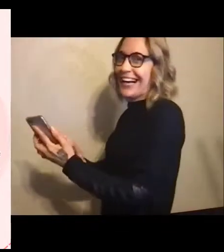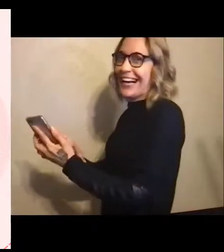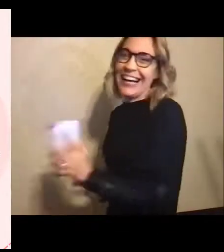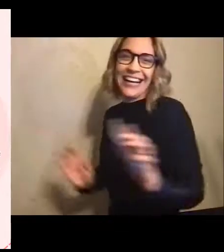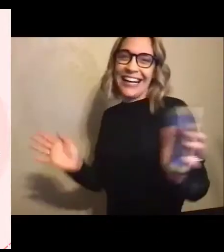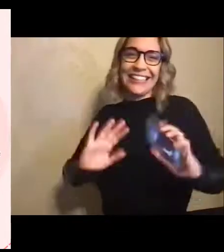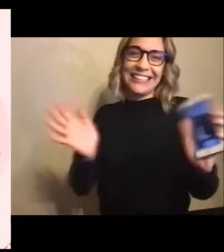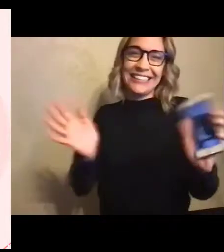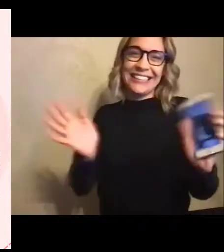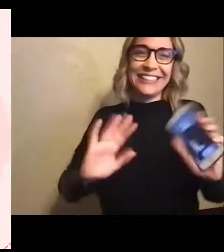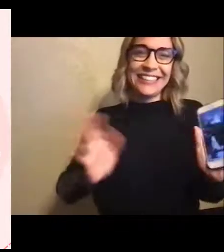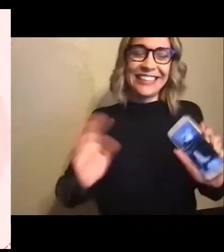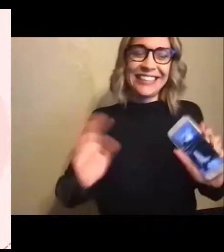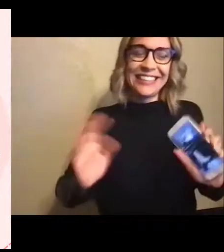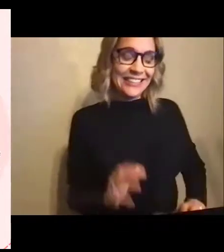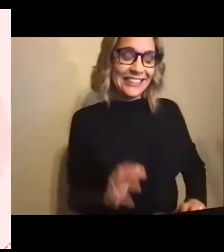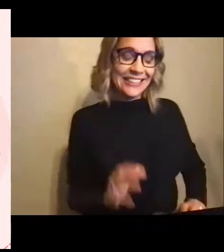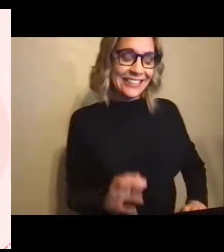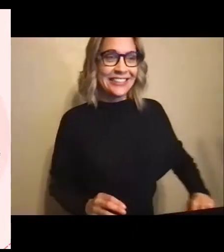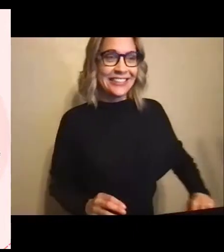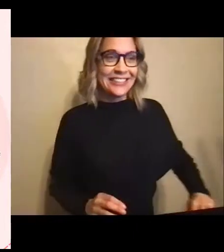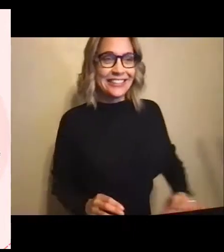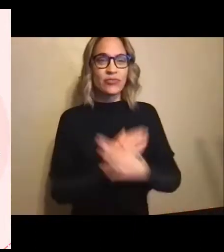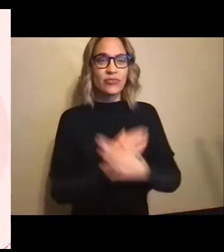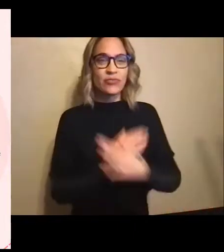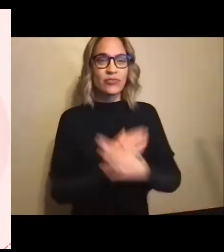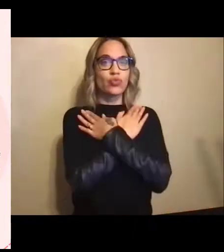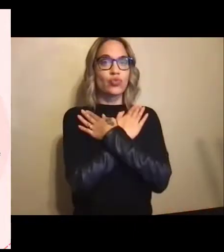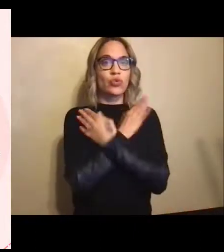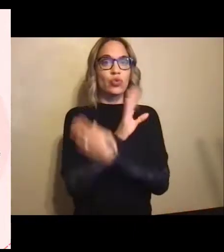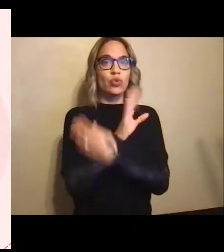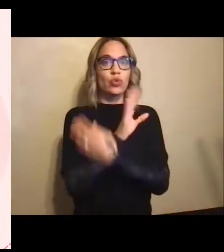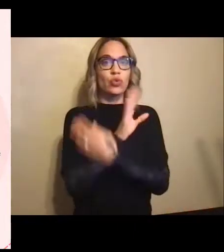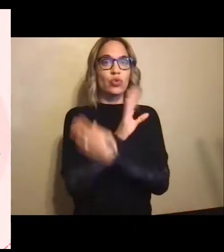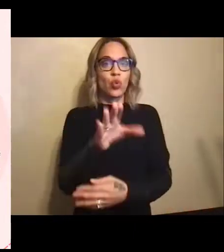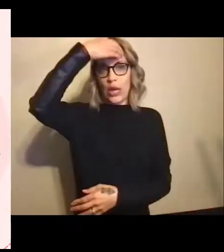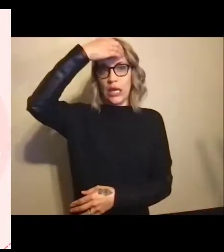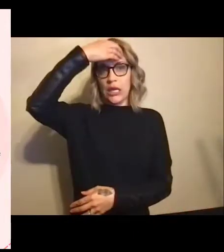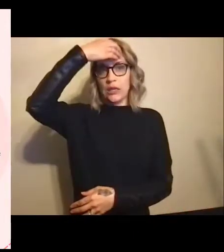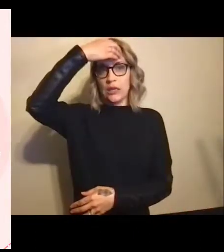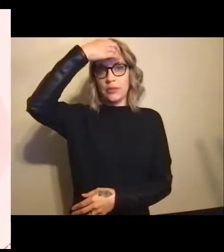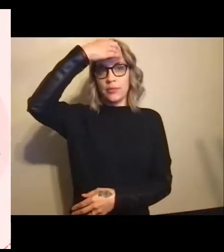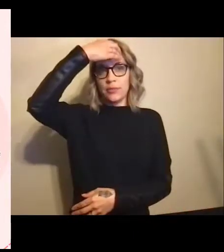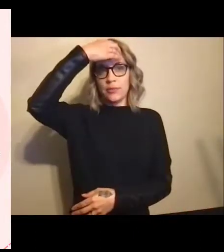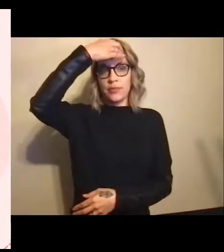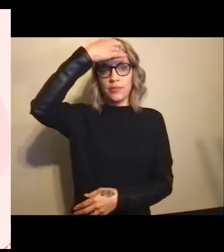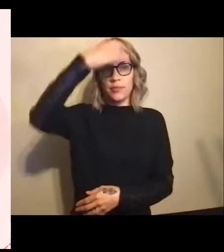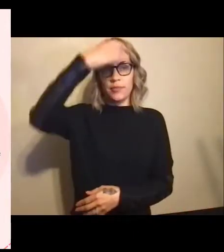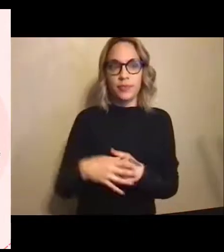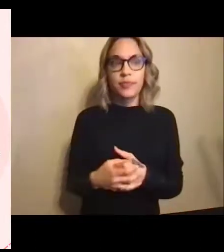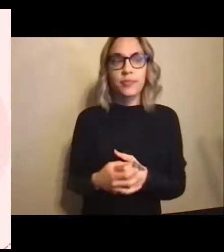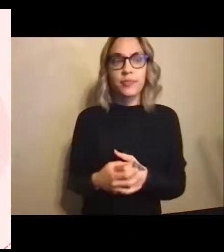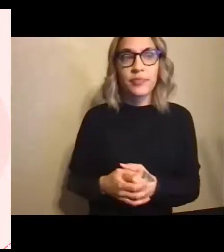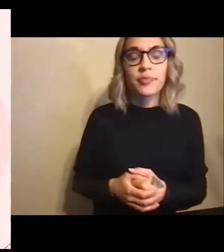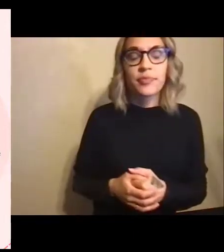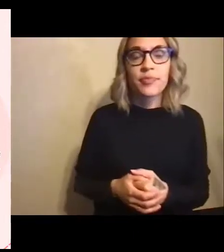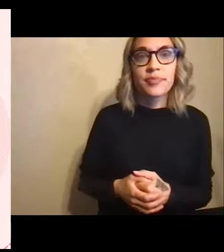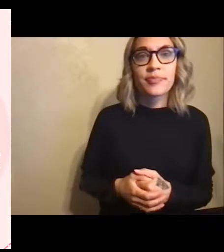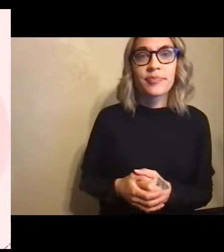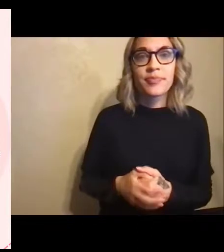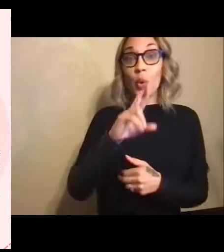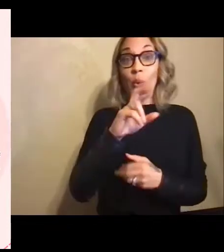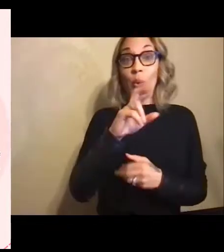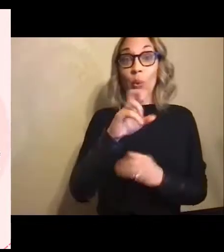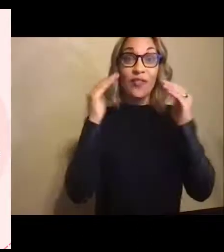on your phone and you're just distracted by more technology. Again, your phone's not your friend, right? Make sure to rest your brain.